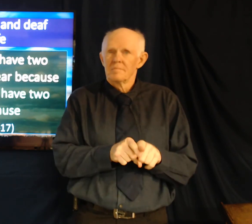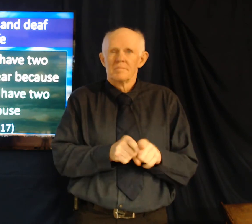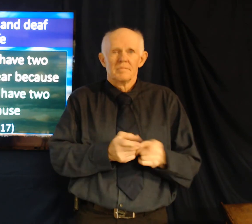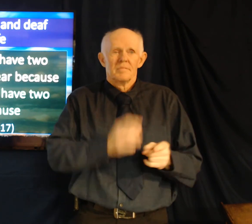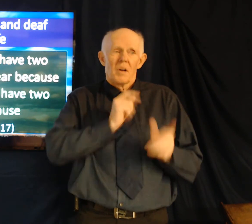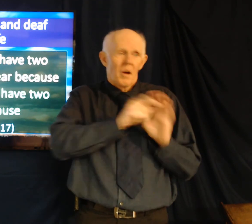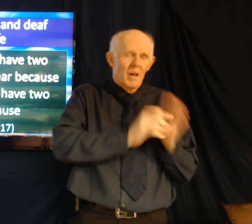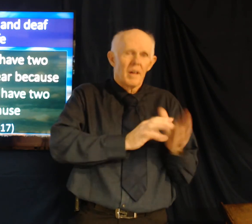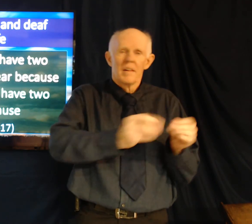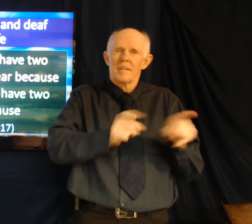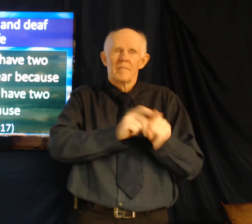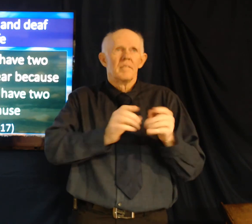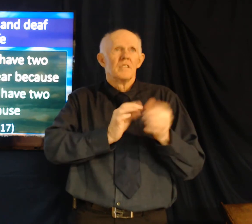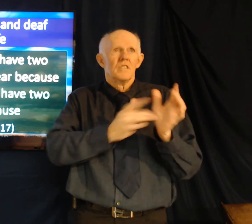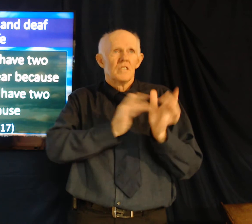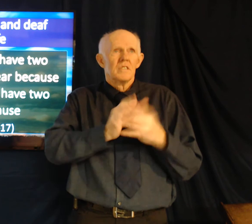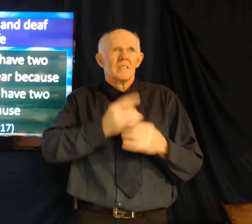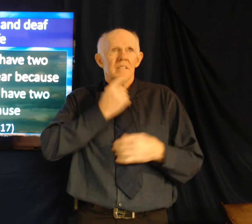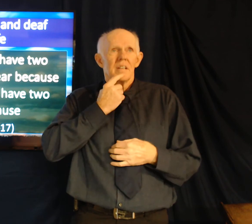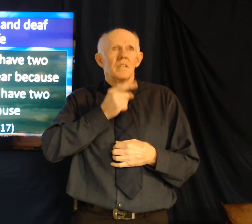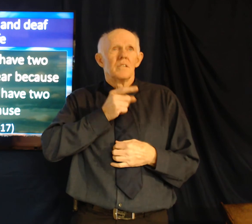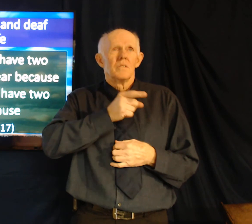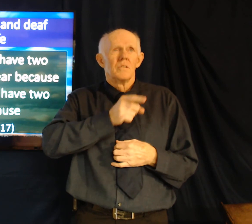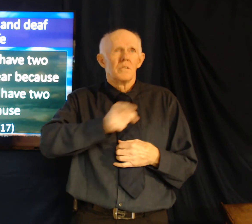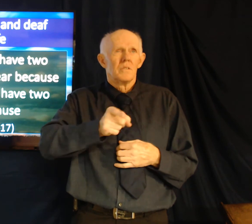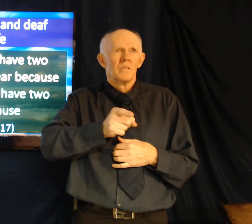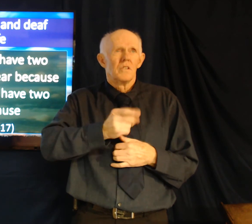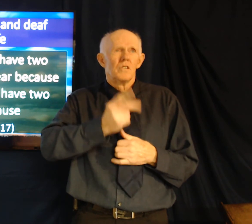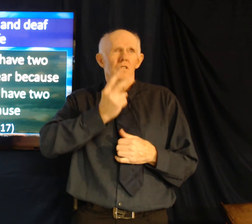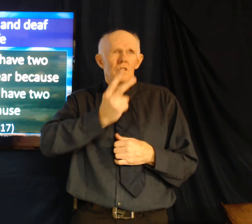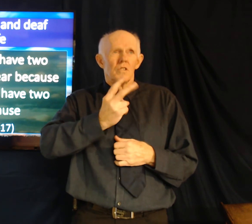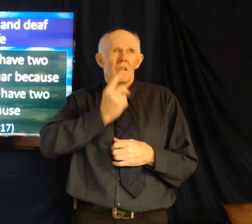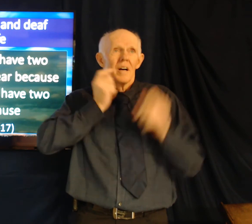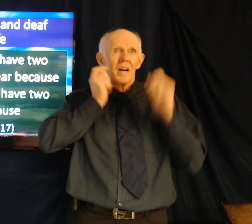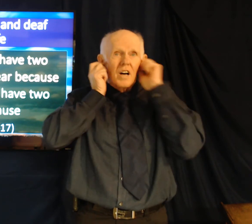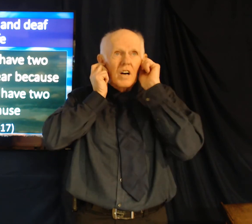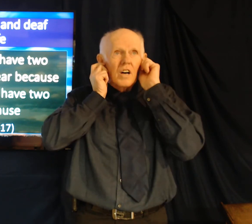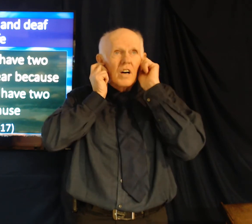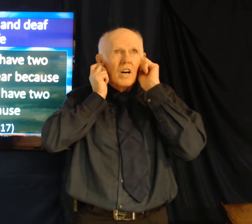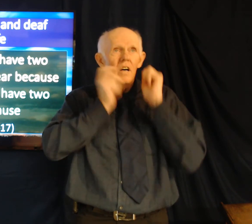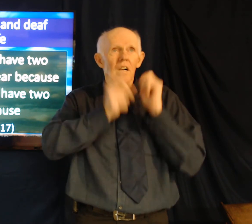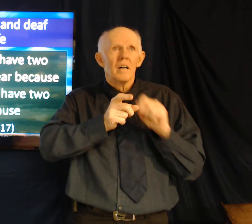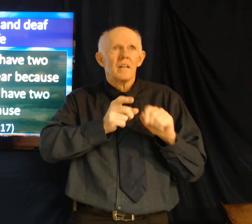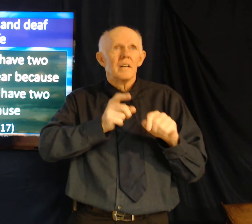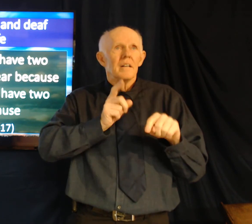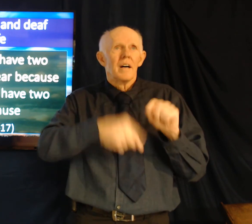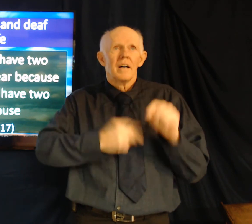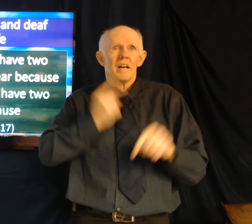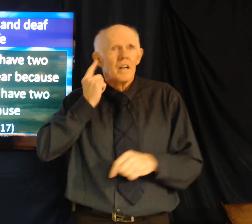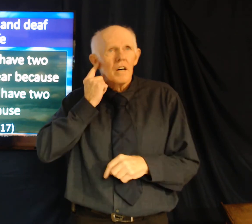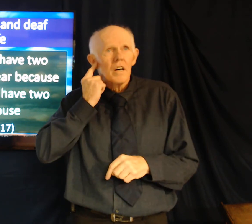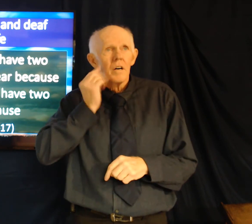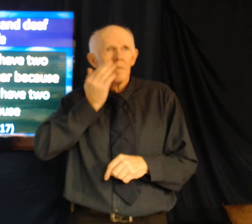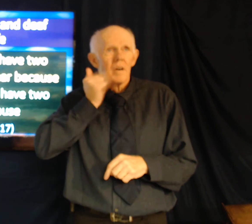Was the same thing. In the Old Testament. In the New Testament. Jesus. That said. You have two ears. But you can't hear.